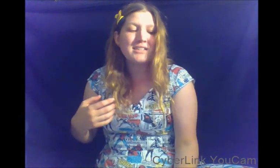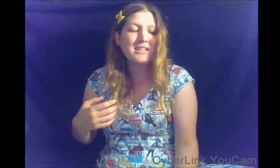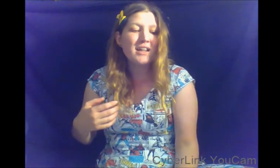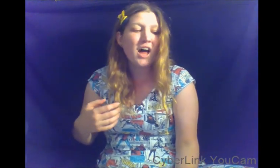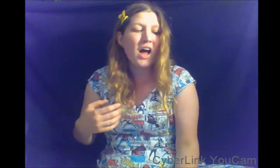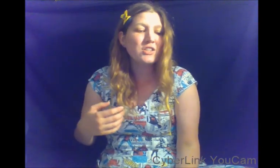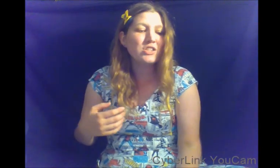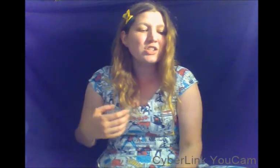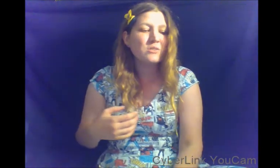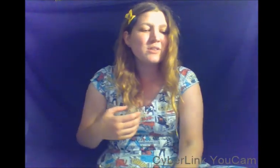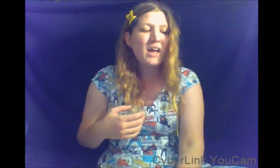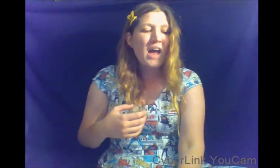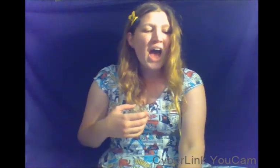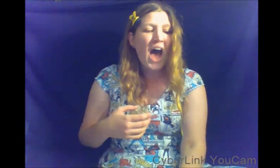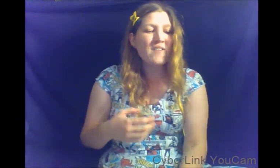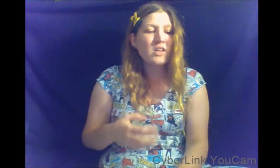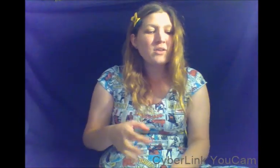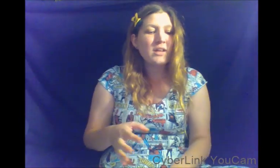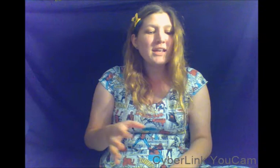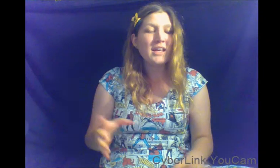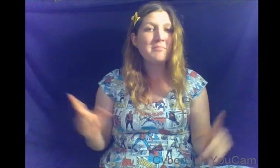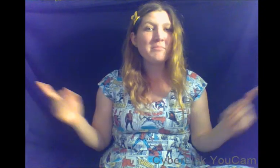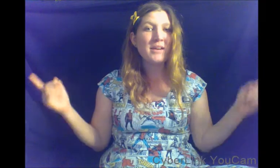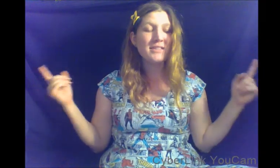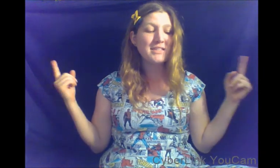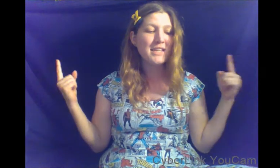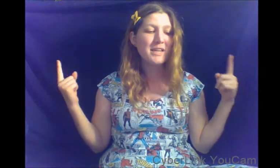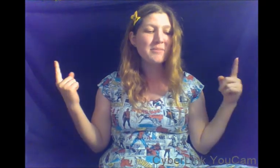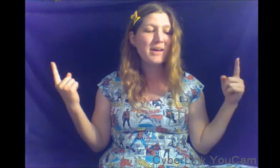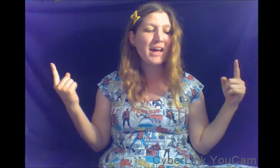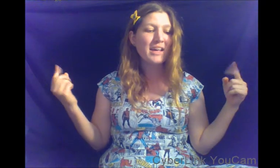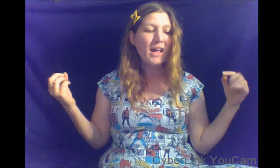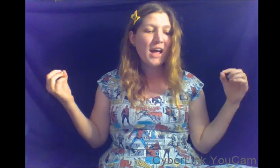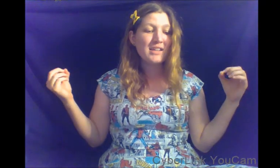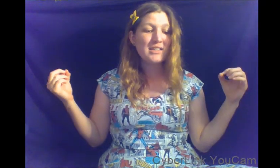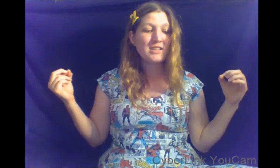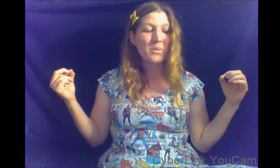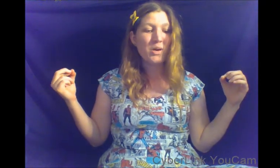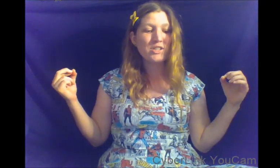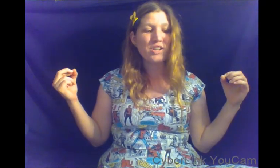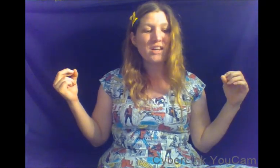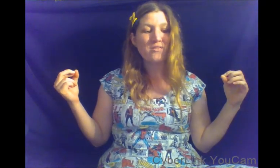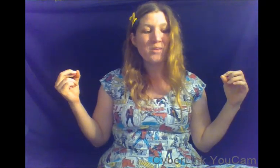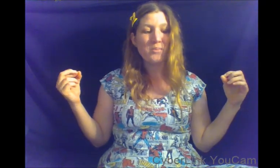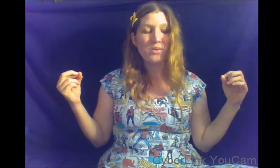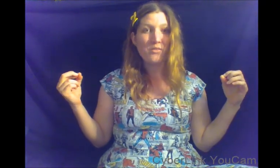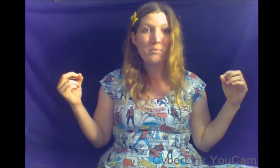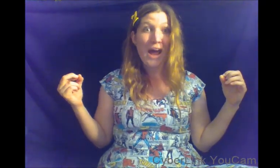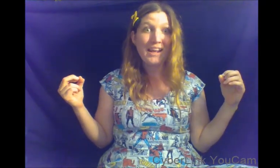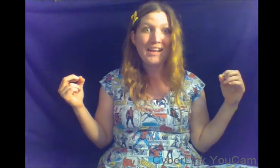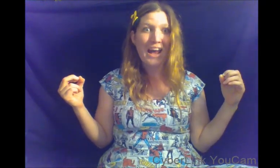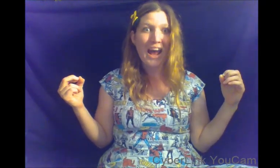still haunt you. Having you to keep mirrors nearby, need to watch your every move, panicking.